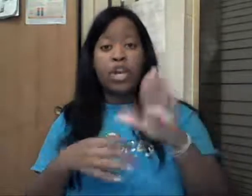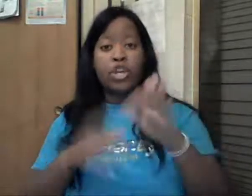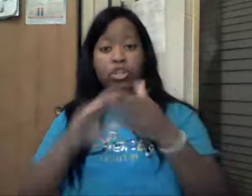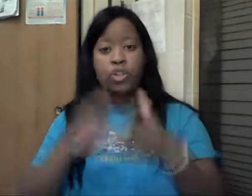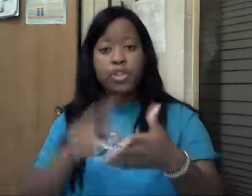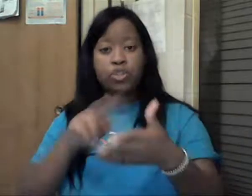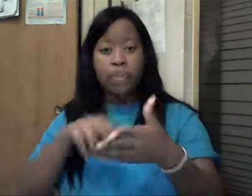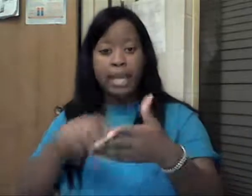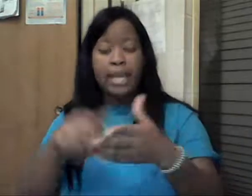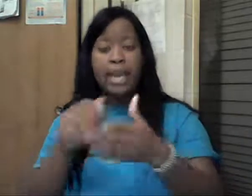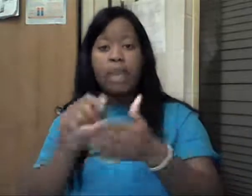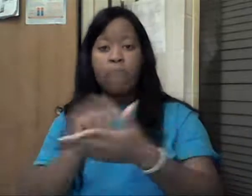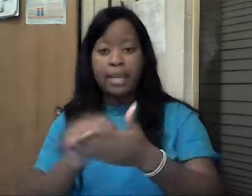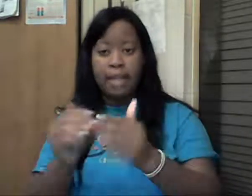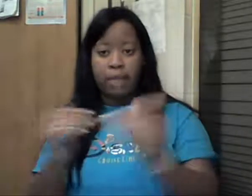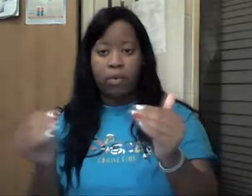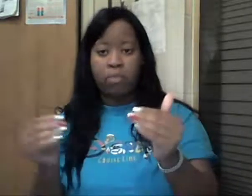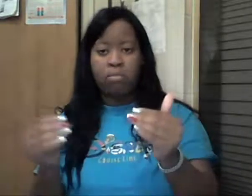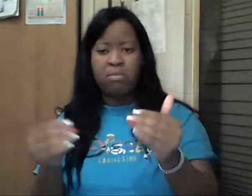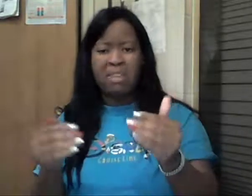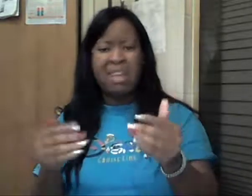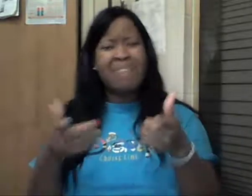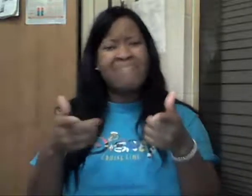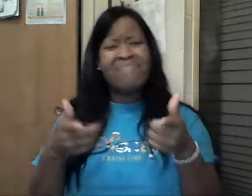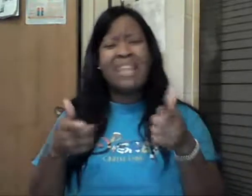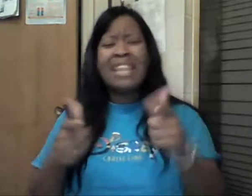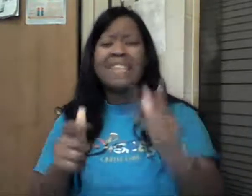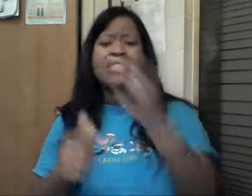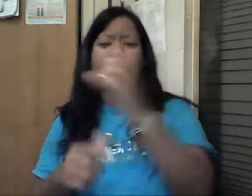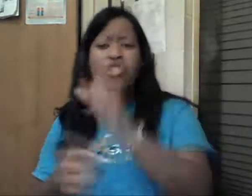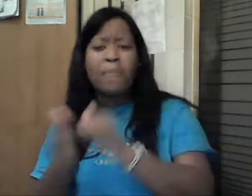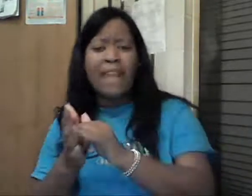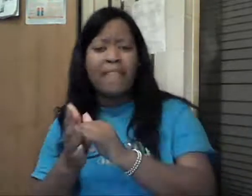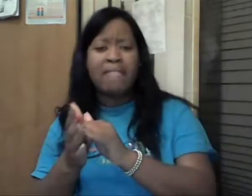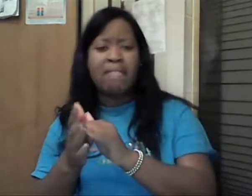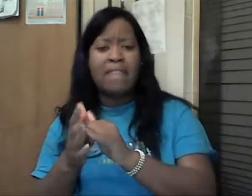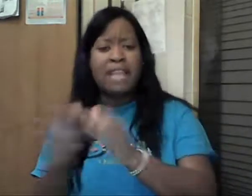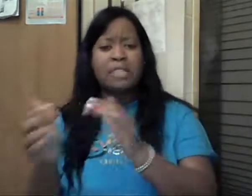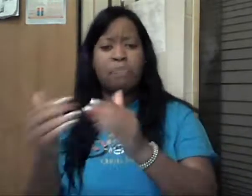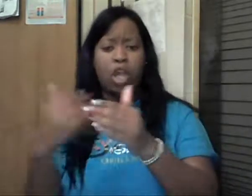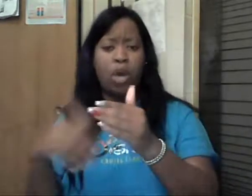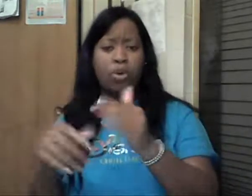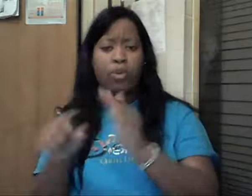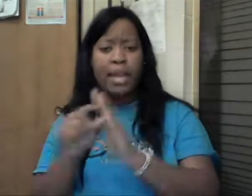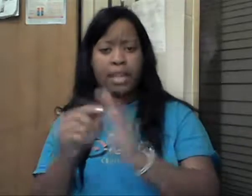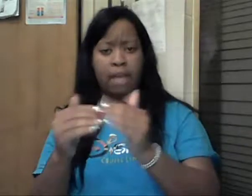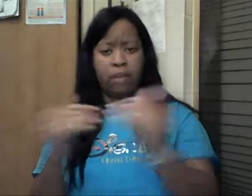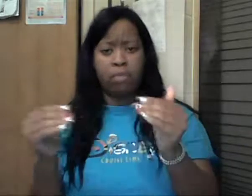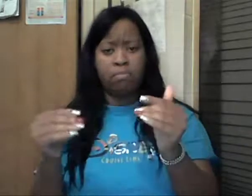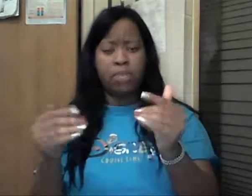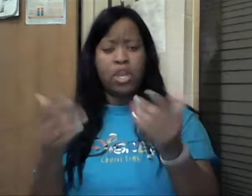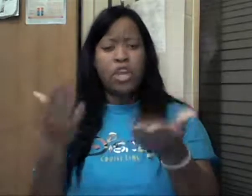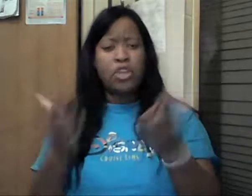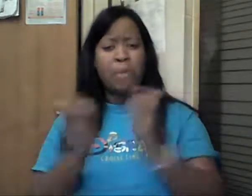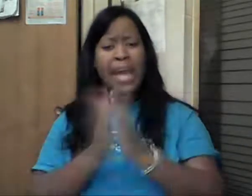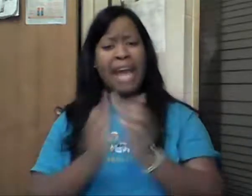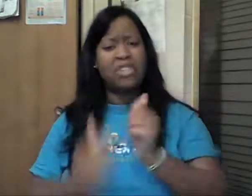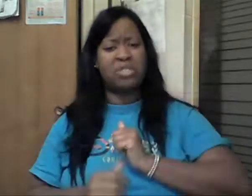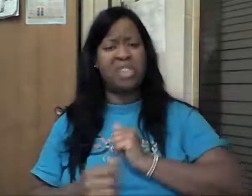your students' reading and writing level, let's assume that it's below grade level, you may ask